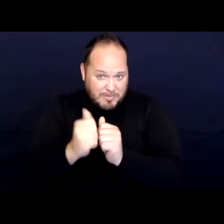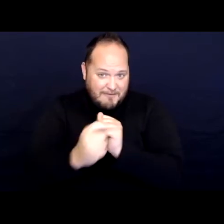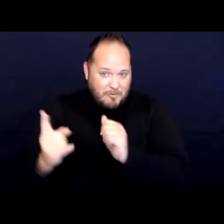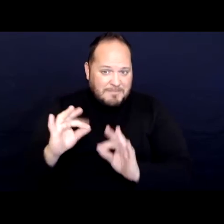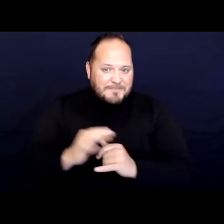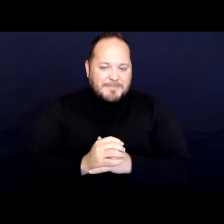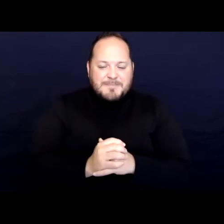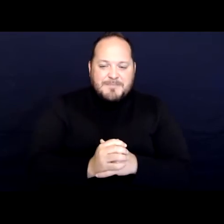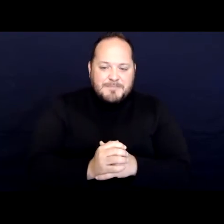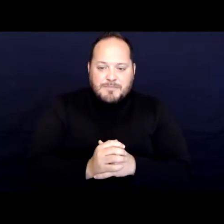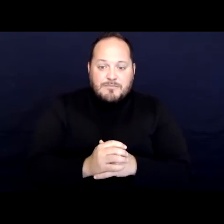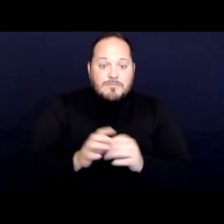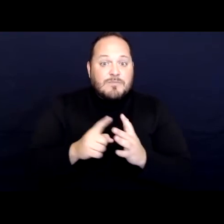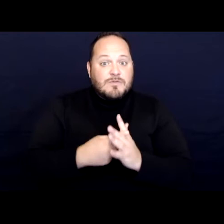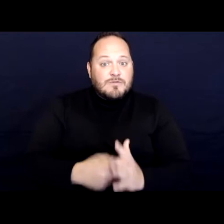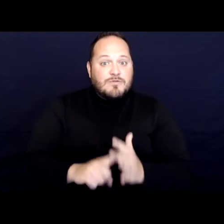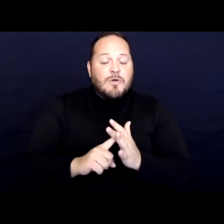So to start off,